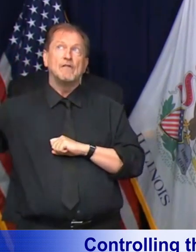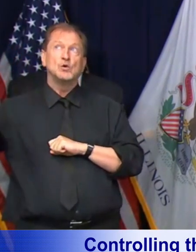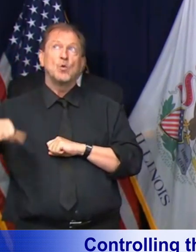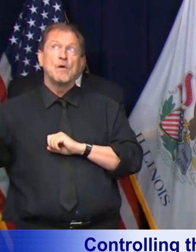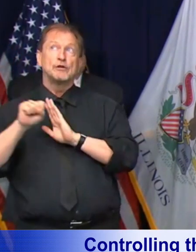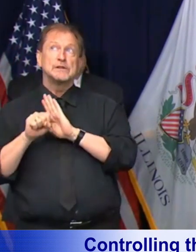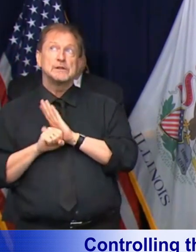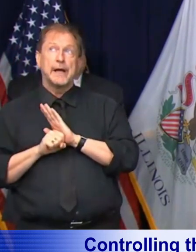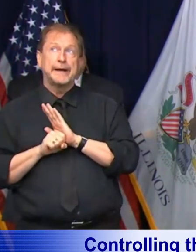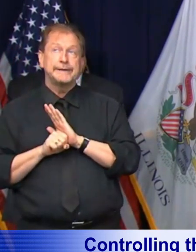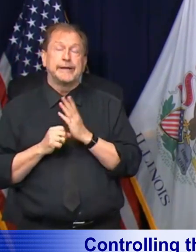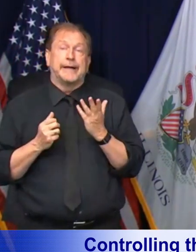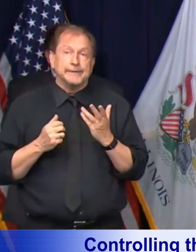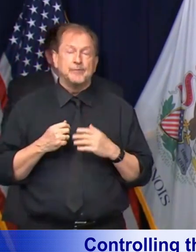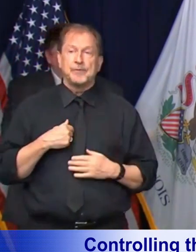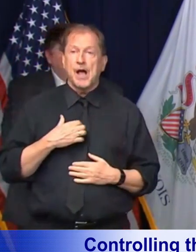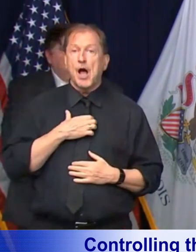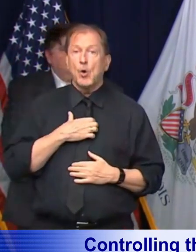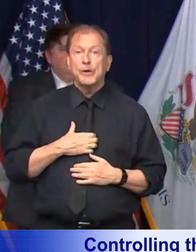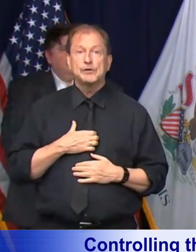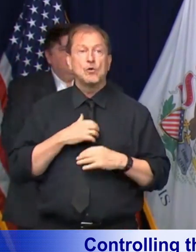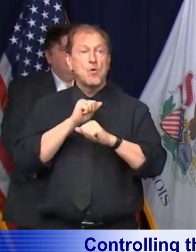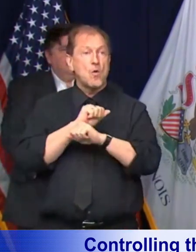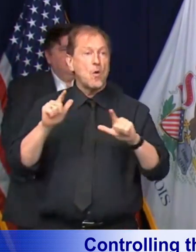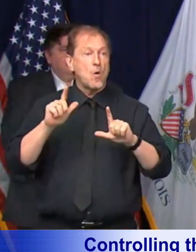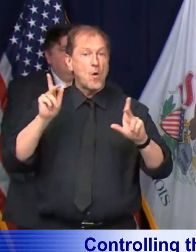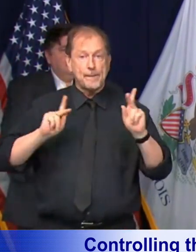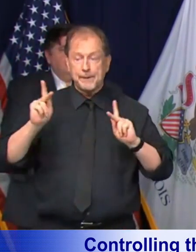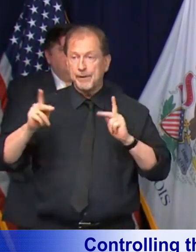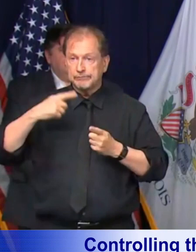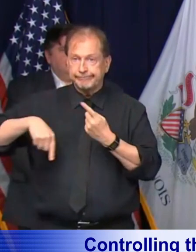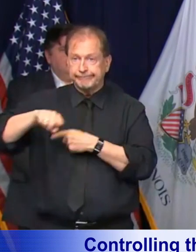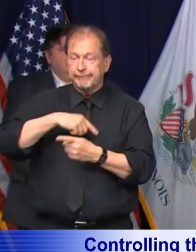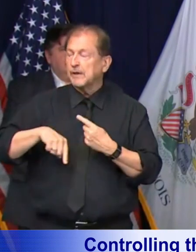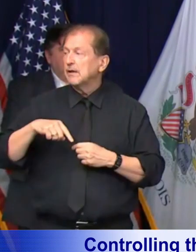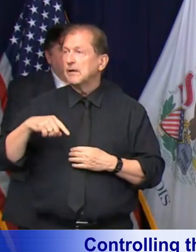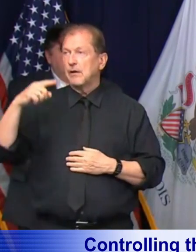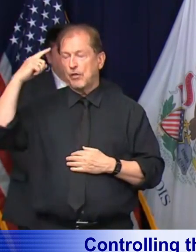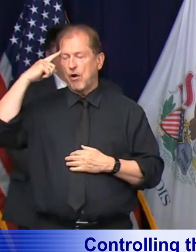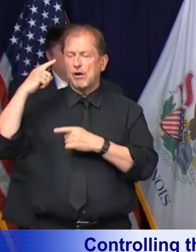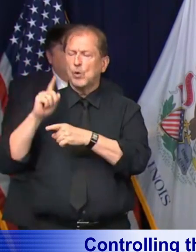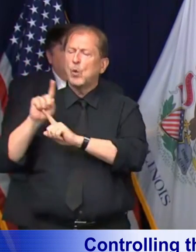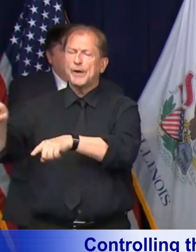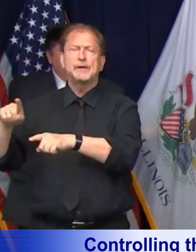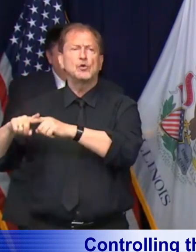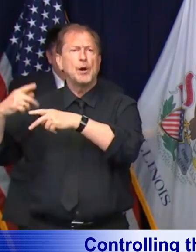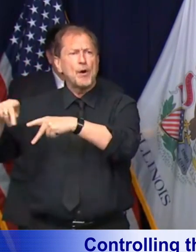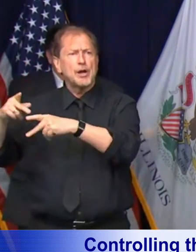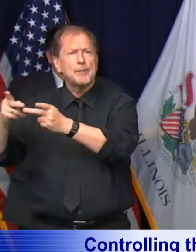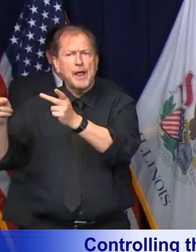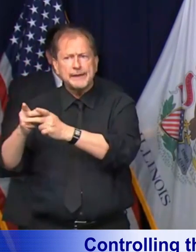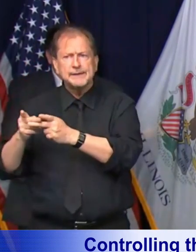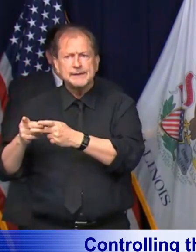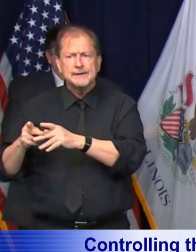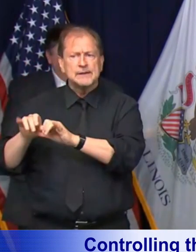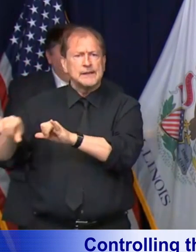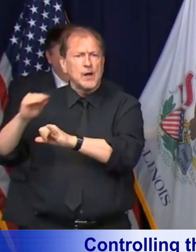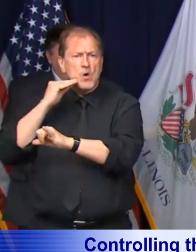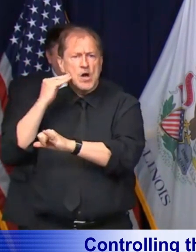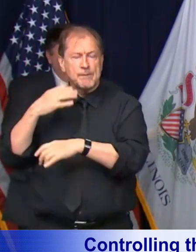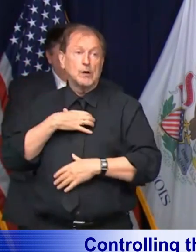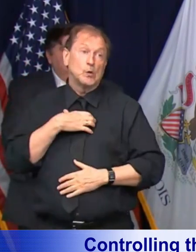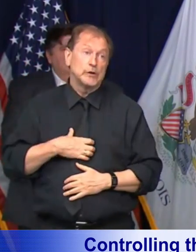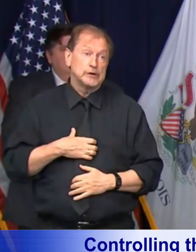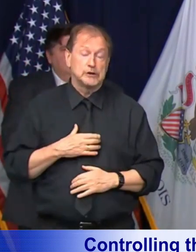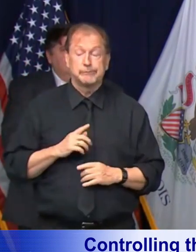would love if everyone around me who thinks they have been in a high-risk place, could stand down, but it's